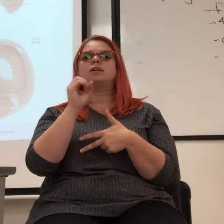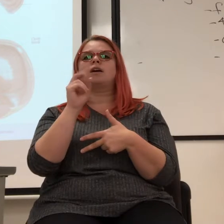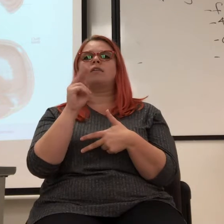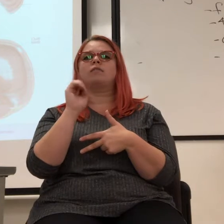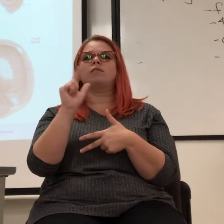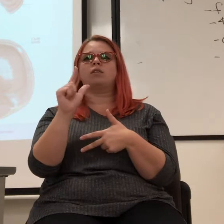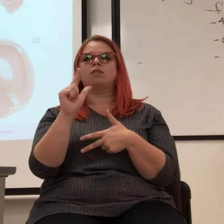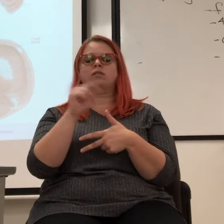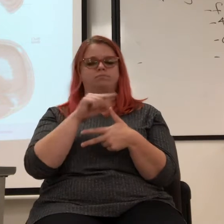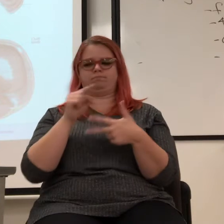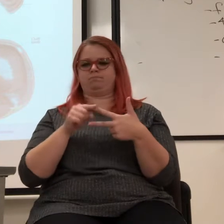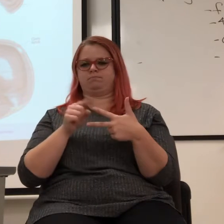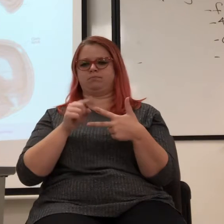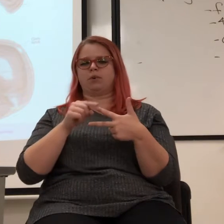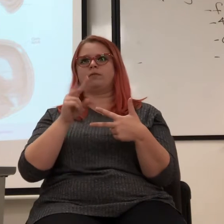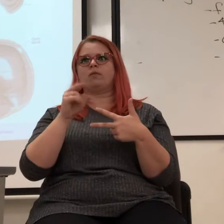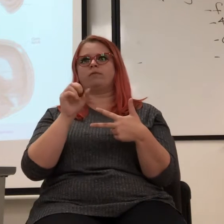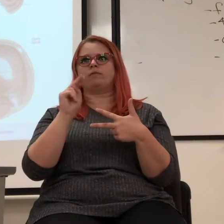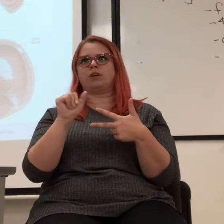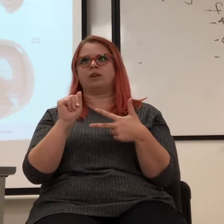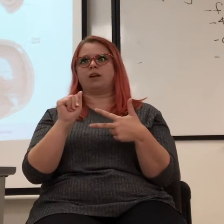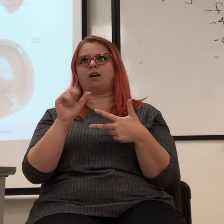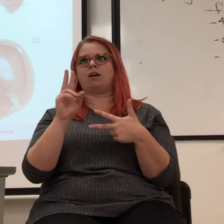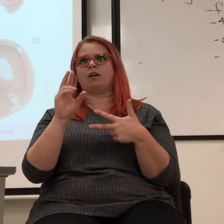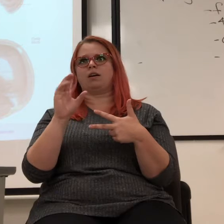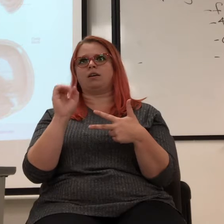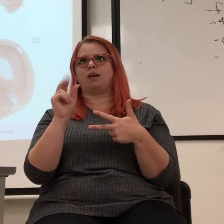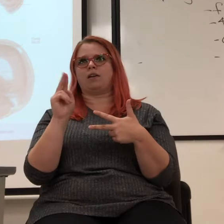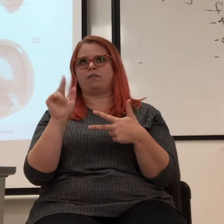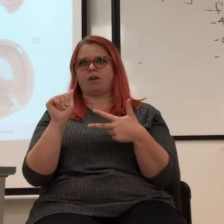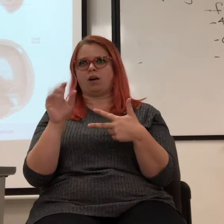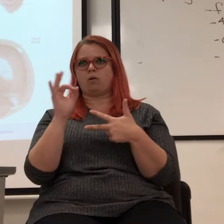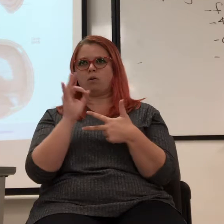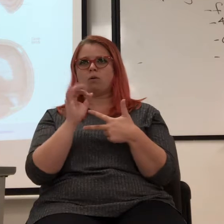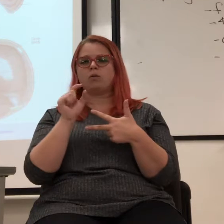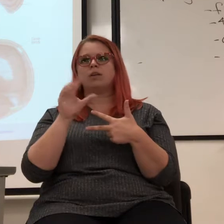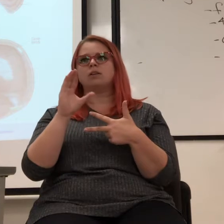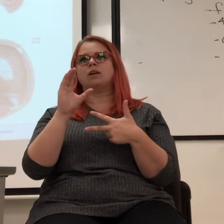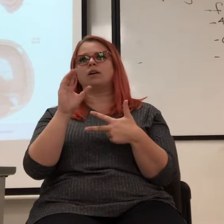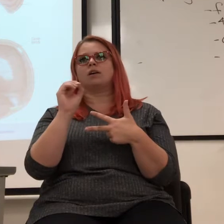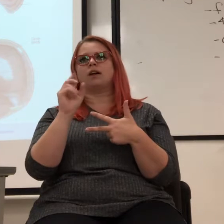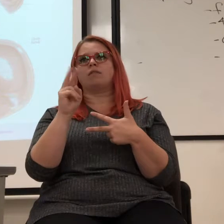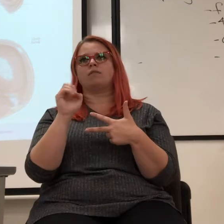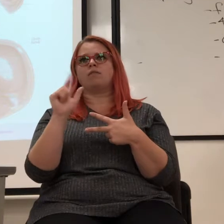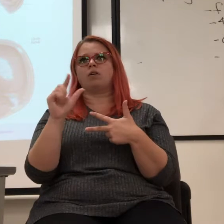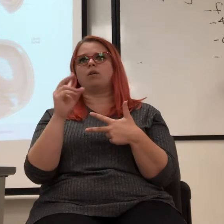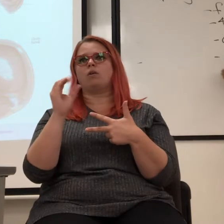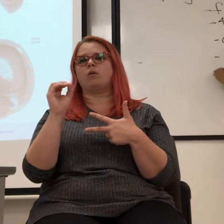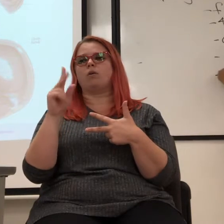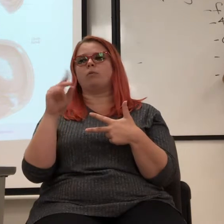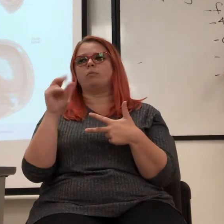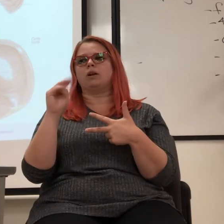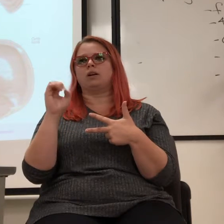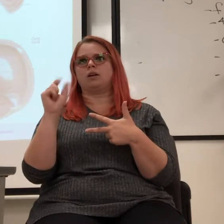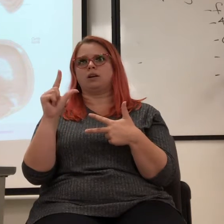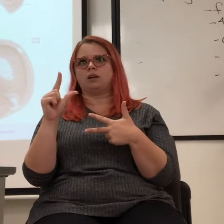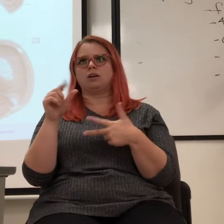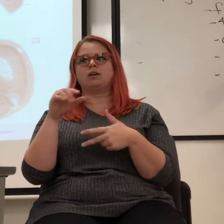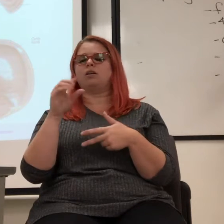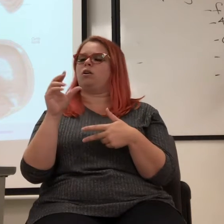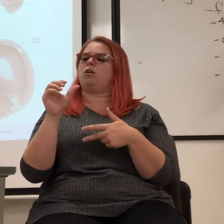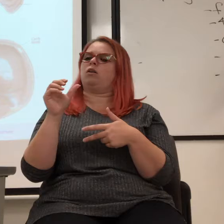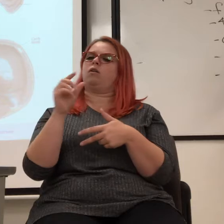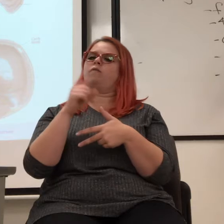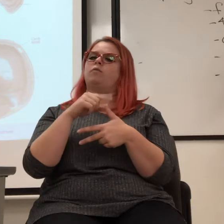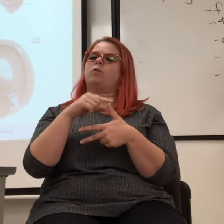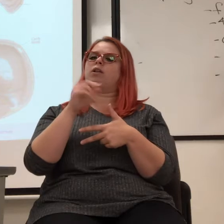opening. It's at about the level of T8. The opening for the aorta is the aortic hiatus.